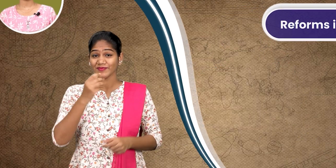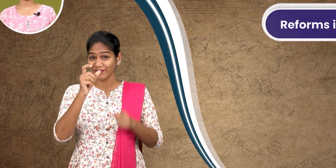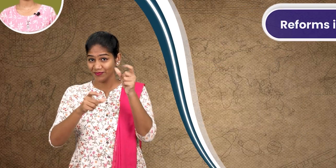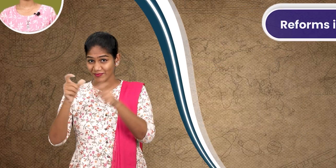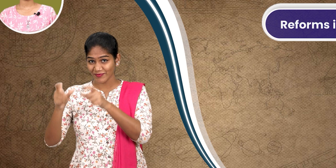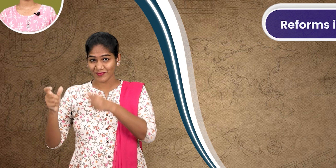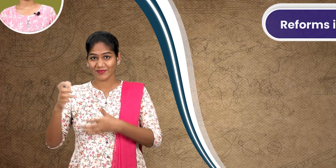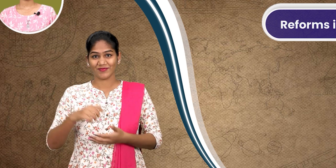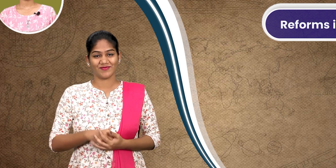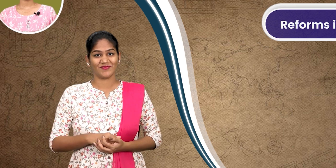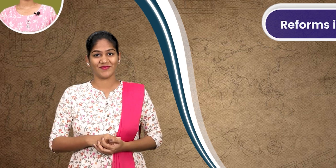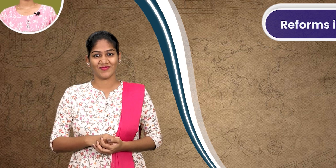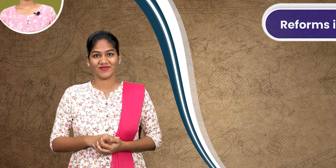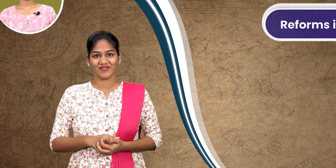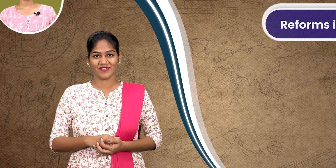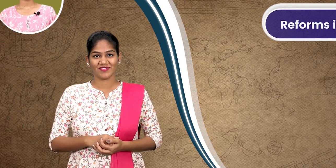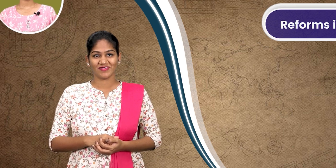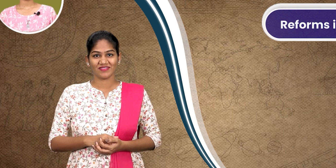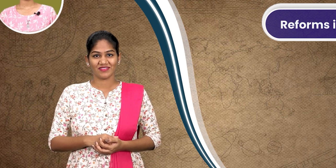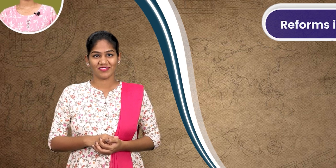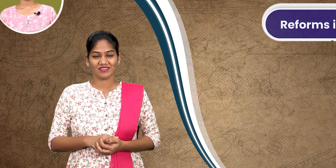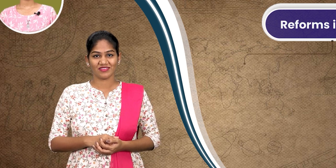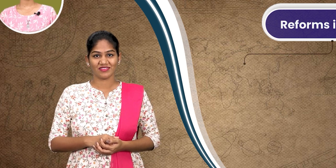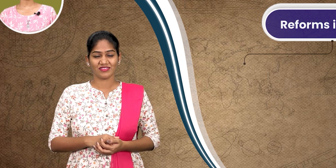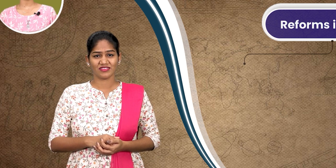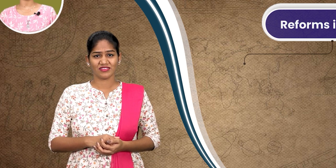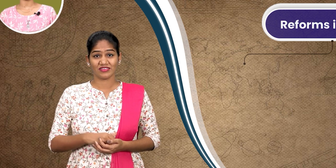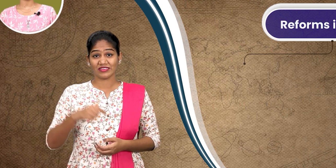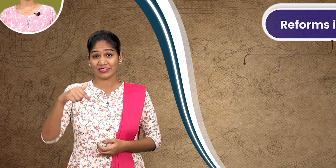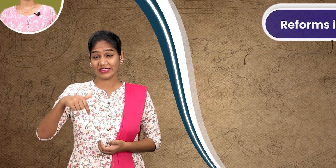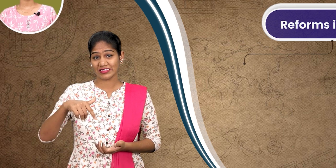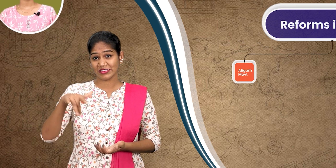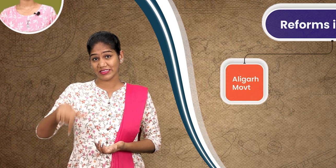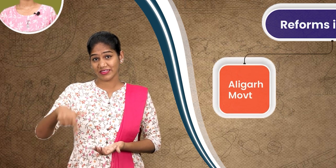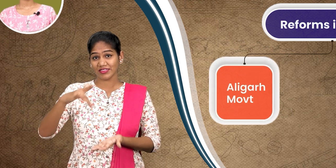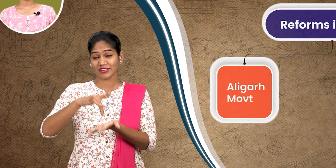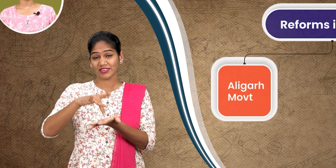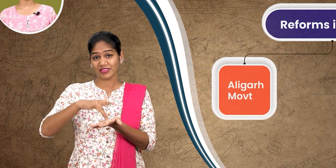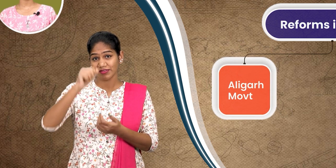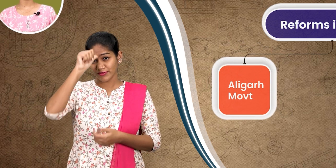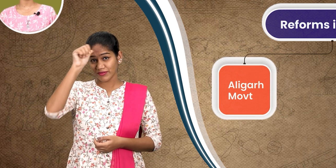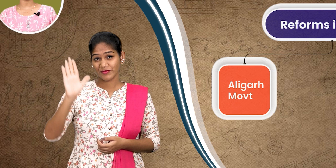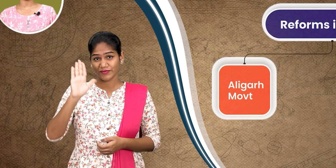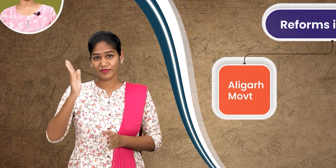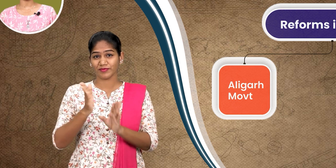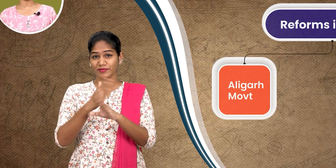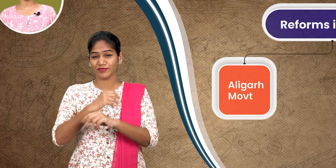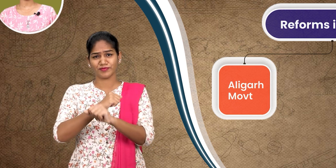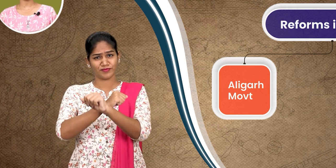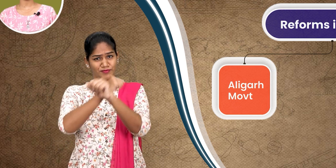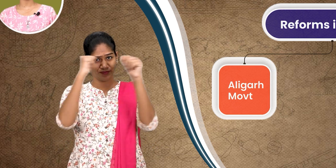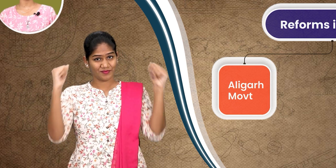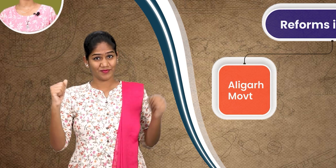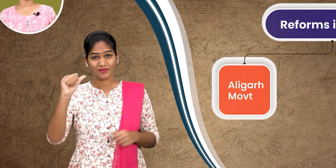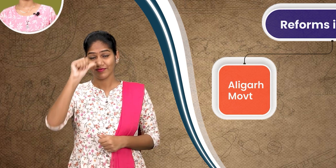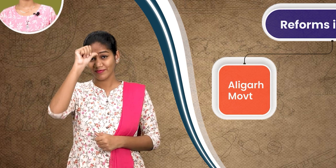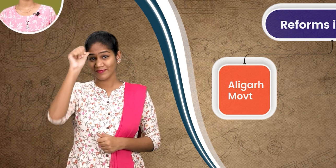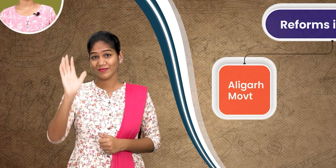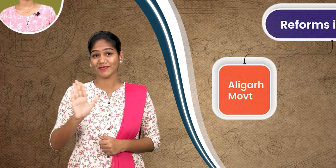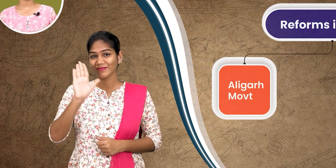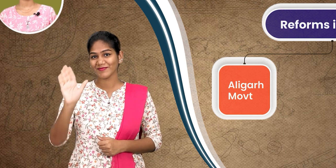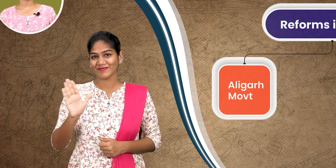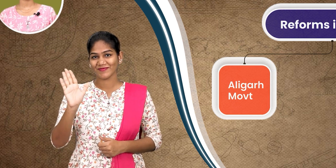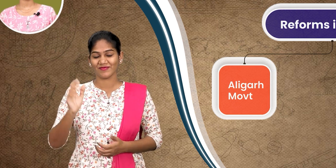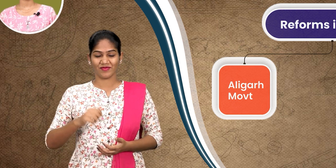in India before the independence of India.